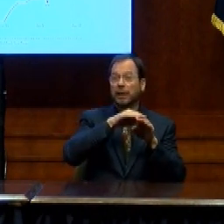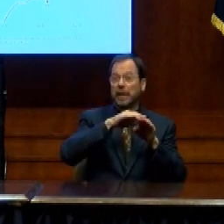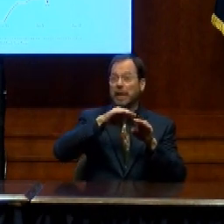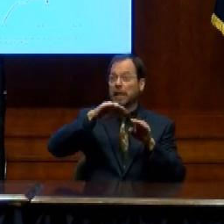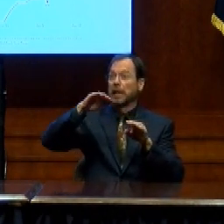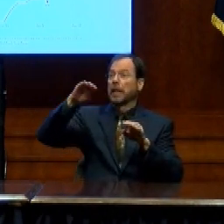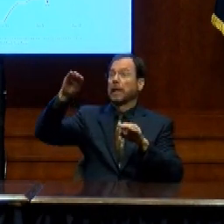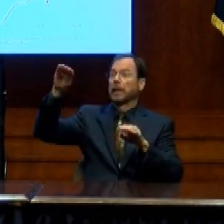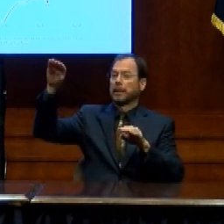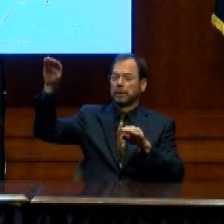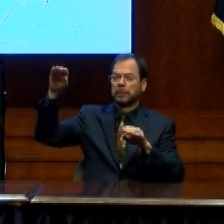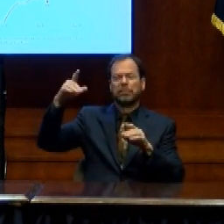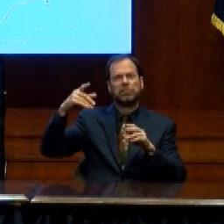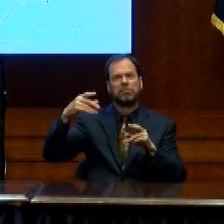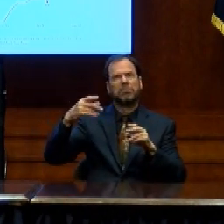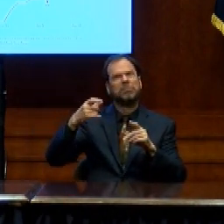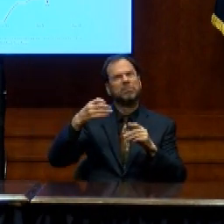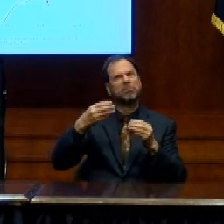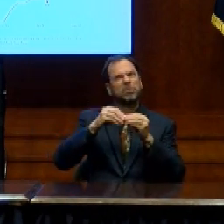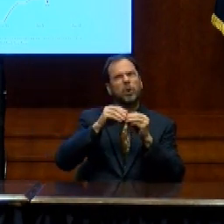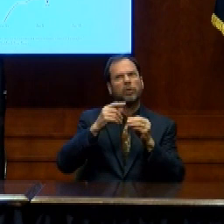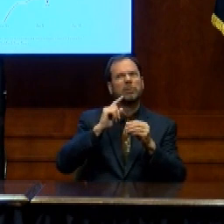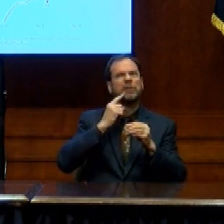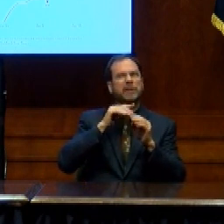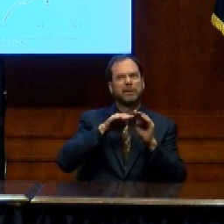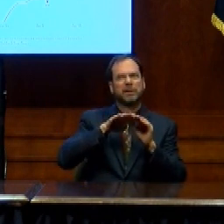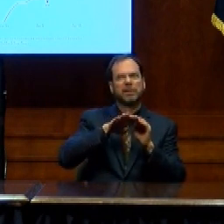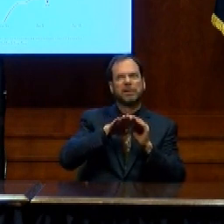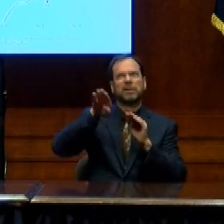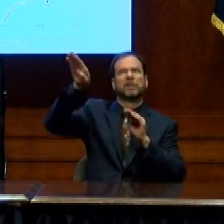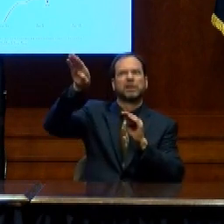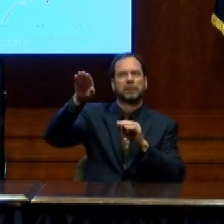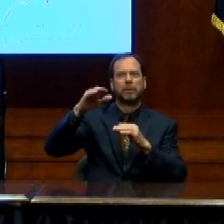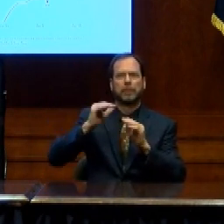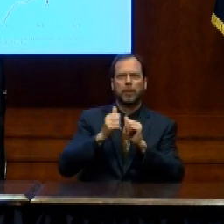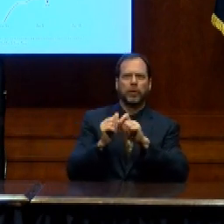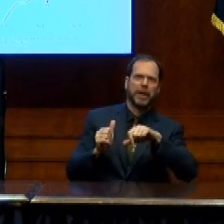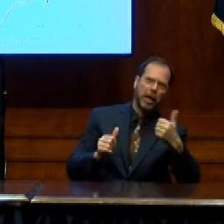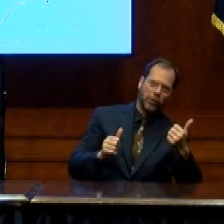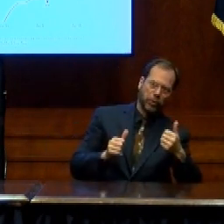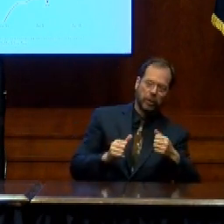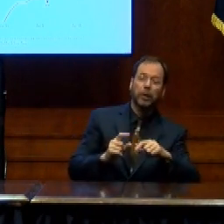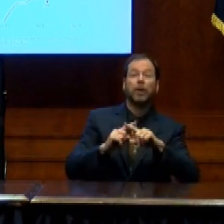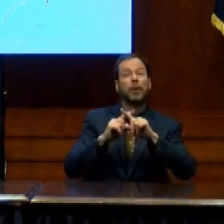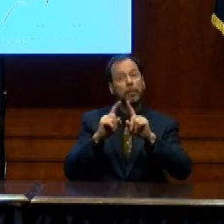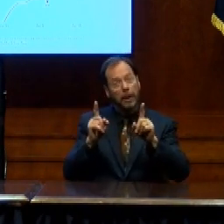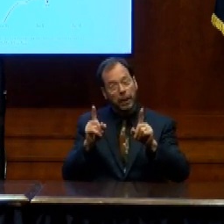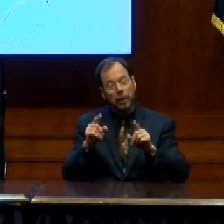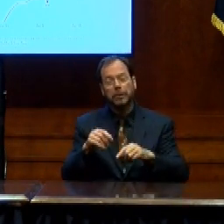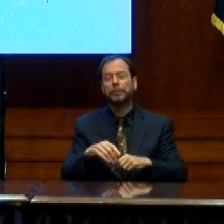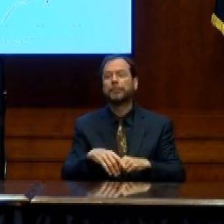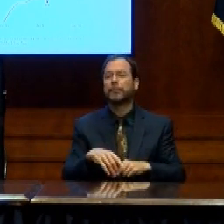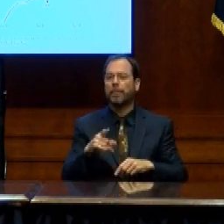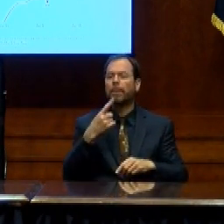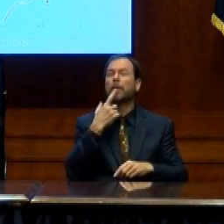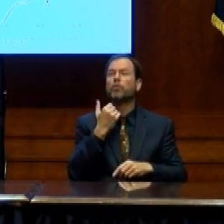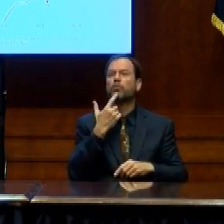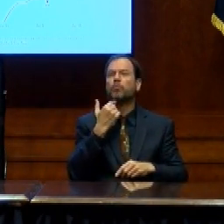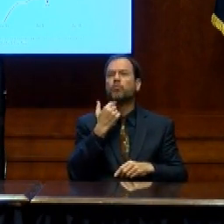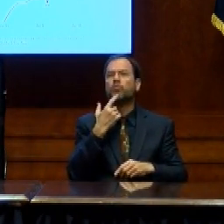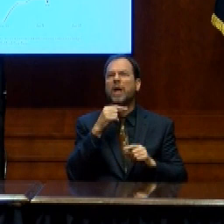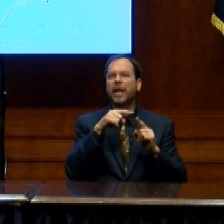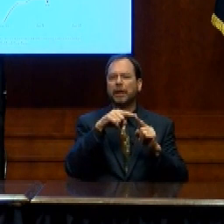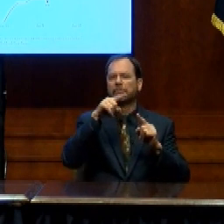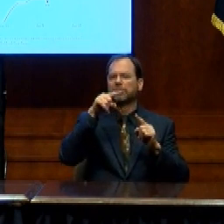angle is a steeper angle than some of these other counties. That said, if you look at the red